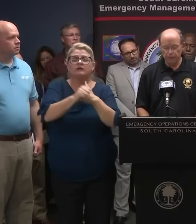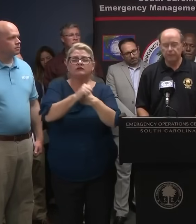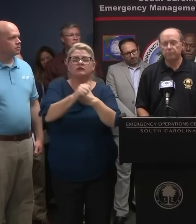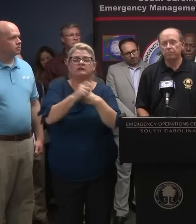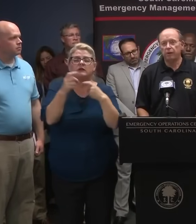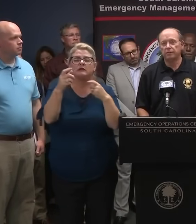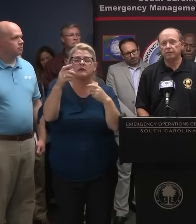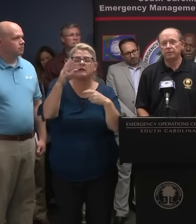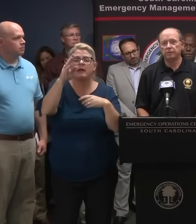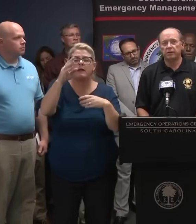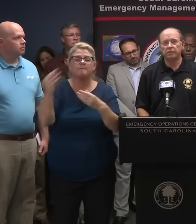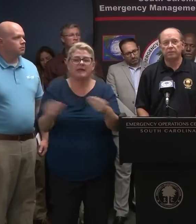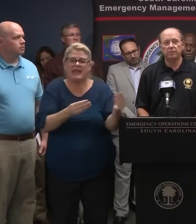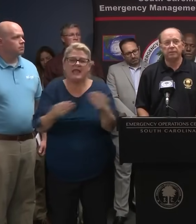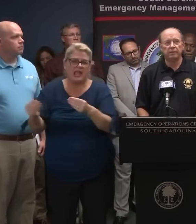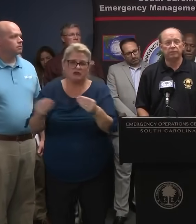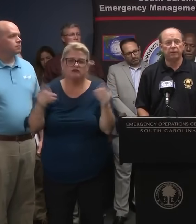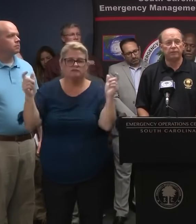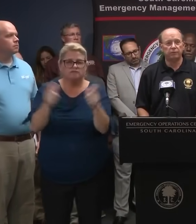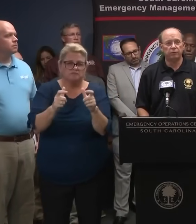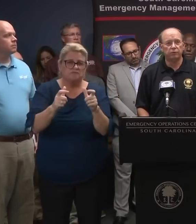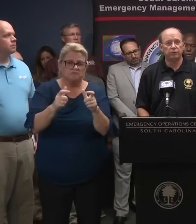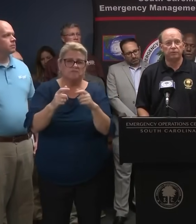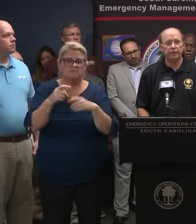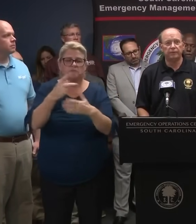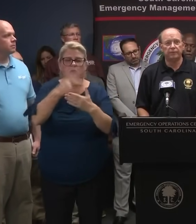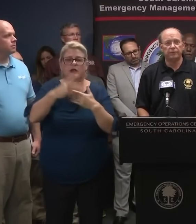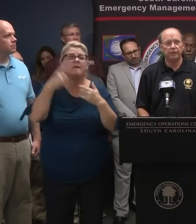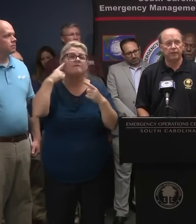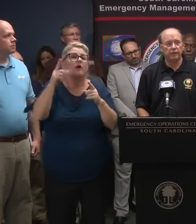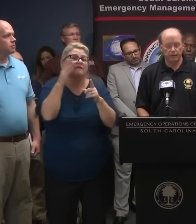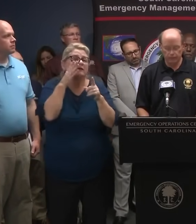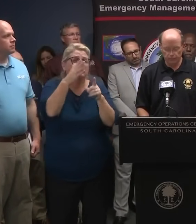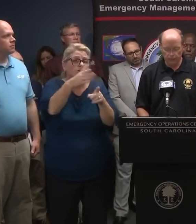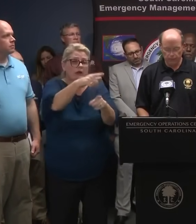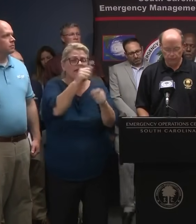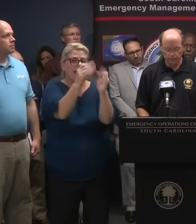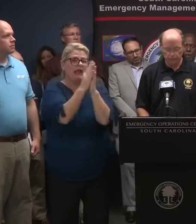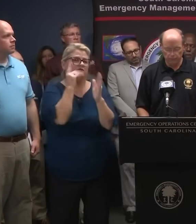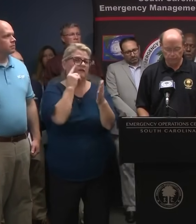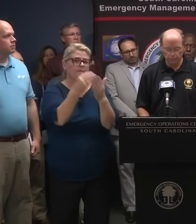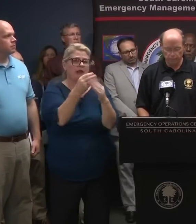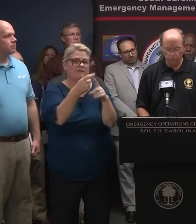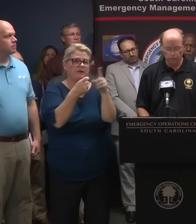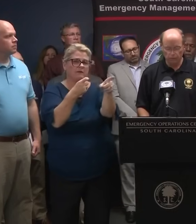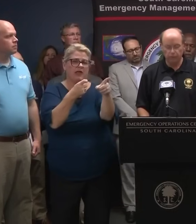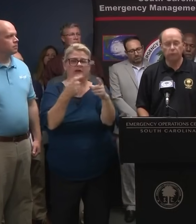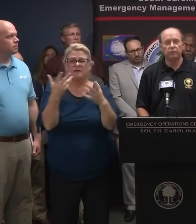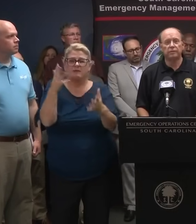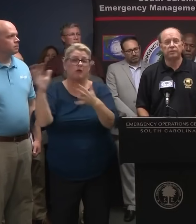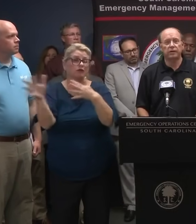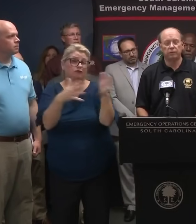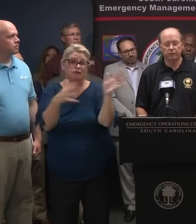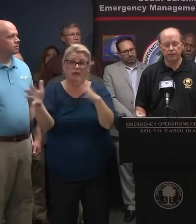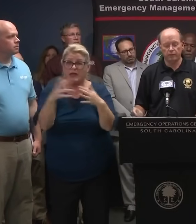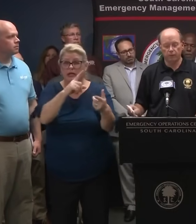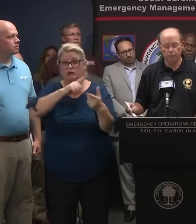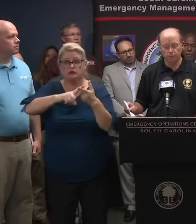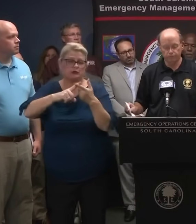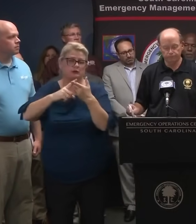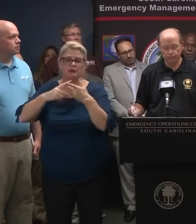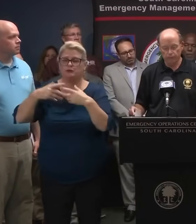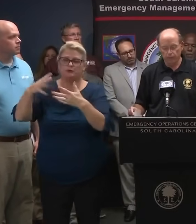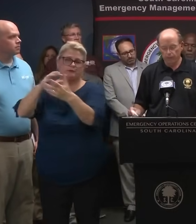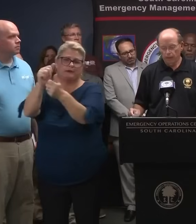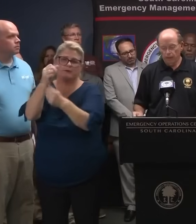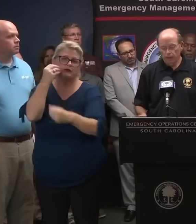funds mitigation projects designed to limit the effects of future disasters, and that can range from wind retrofits to elevating